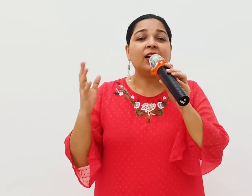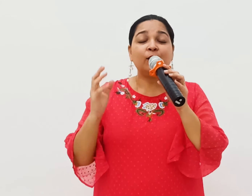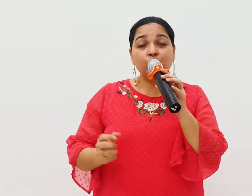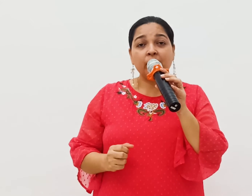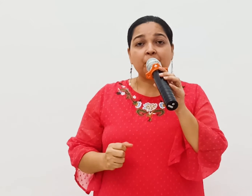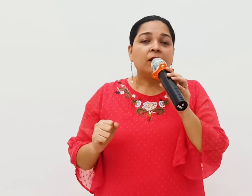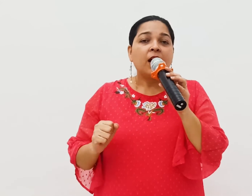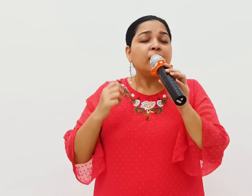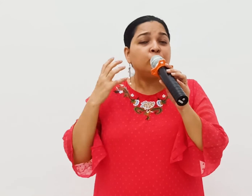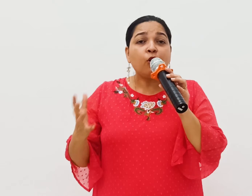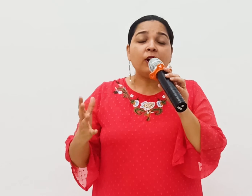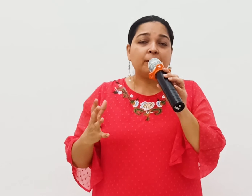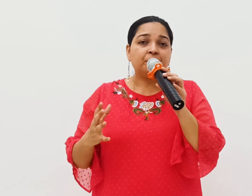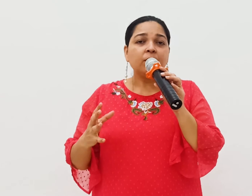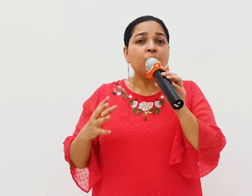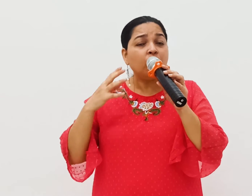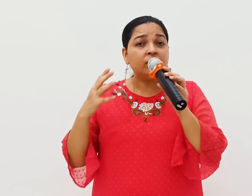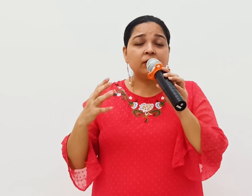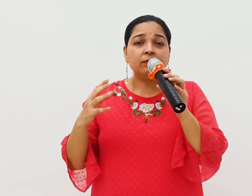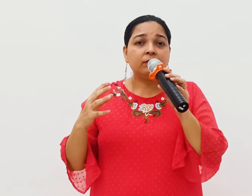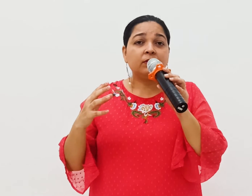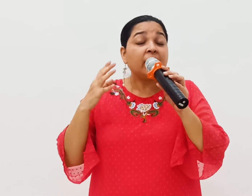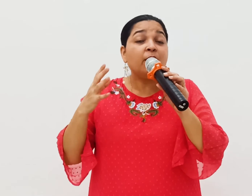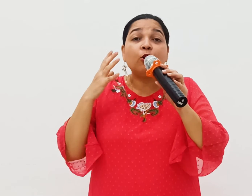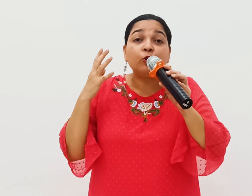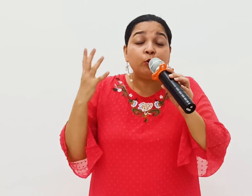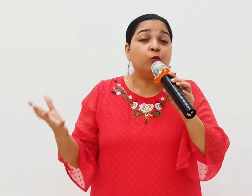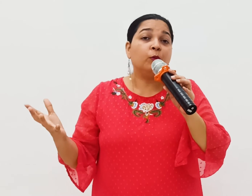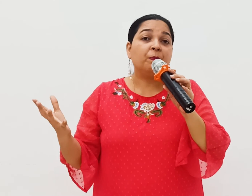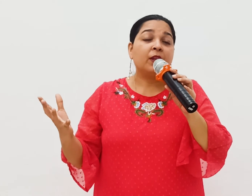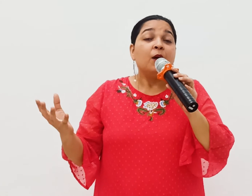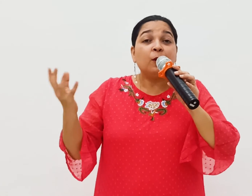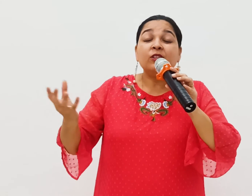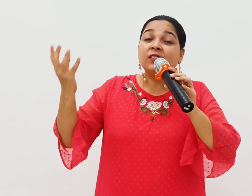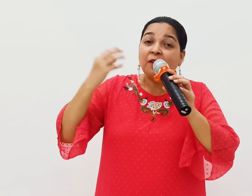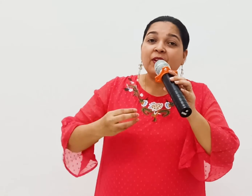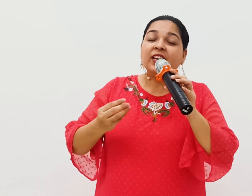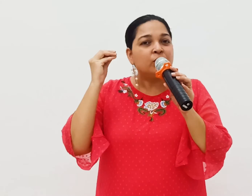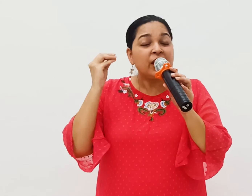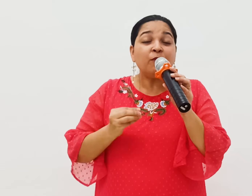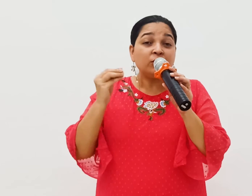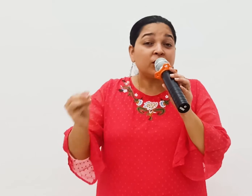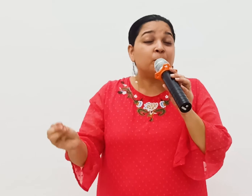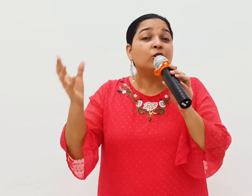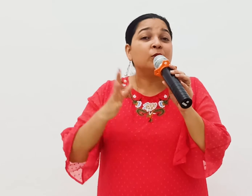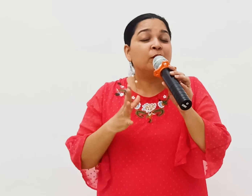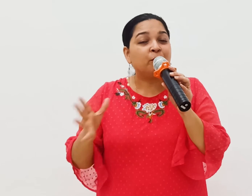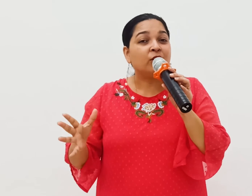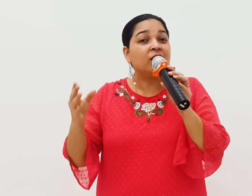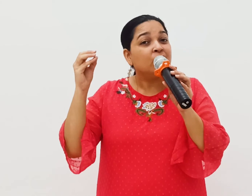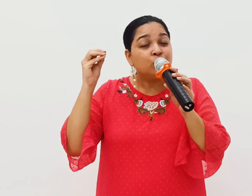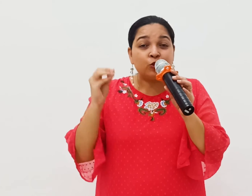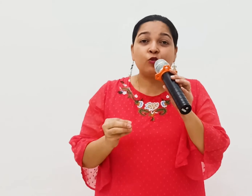Pray. Hallelujah. And Jonah was thinking what to do, because somewhere he was